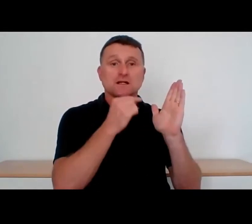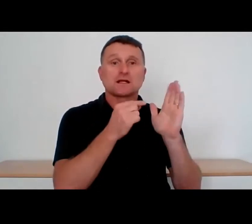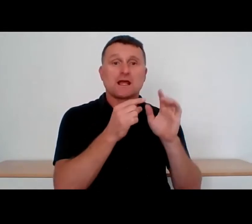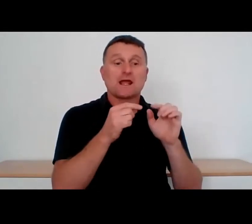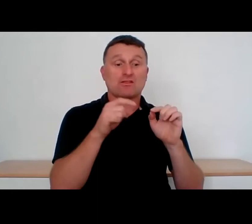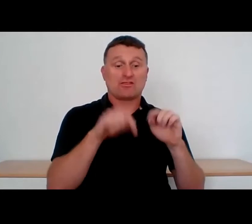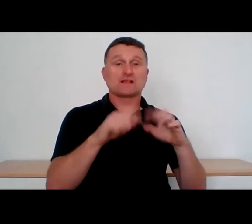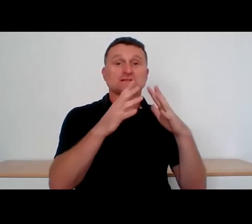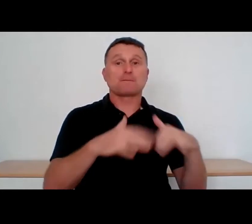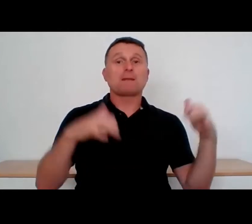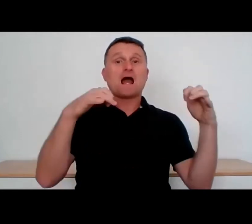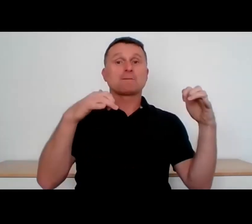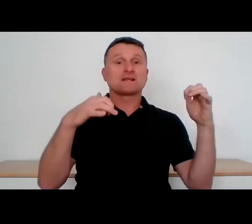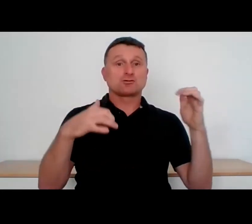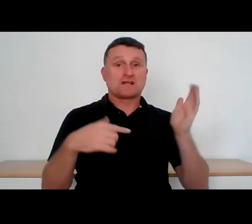this parliamentary term.